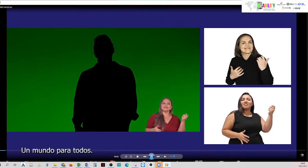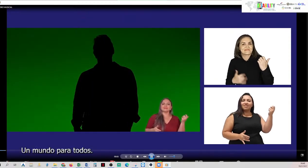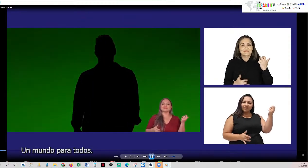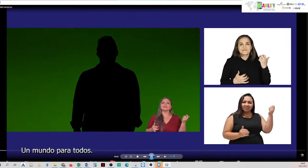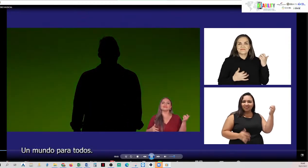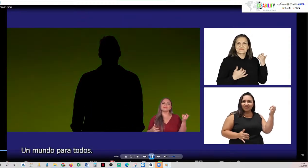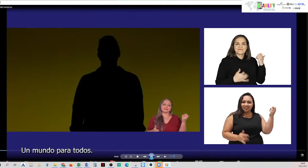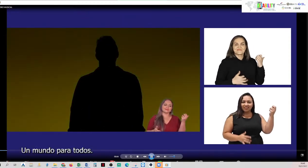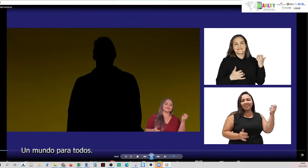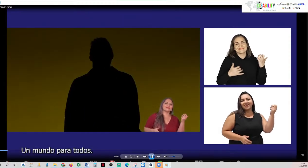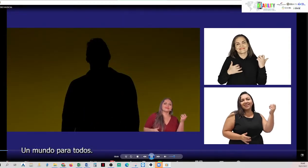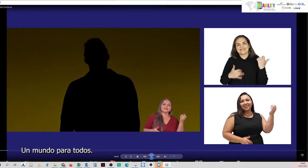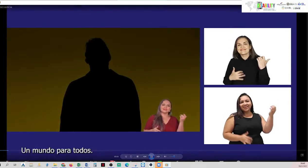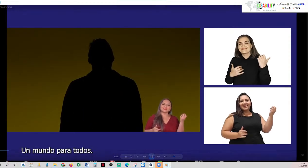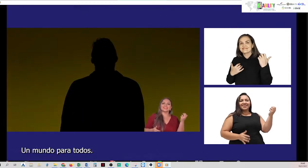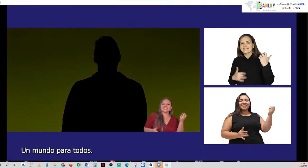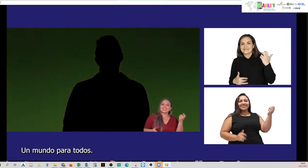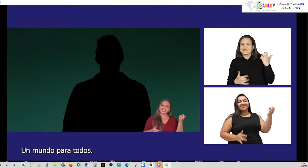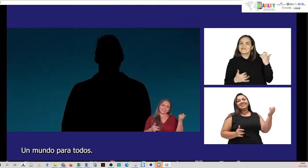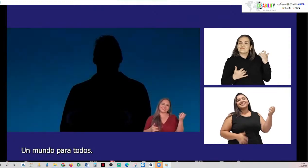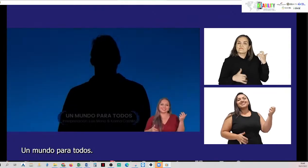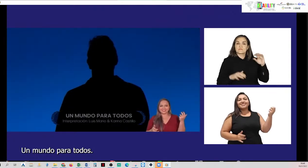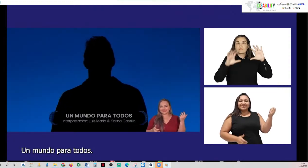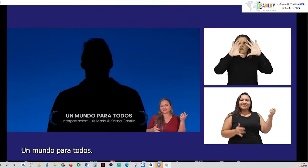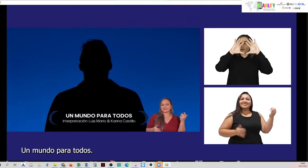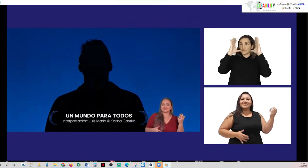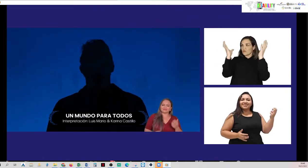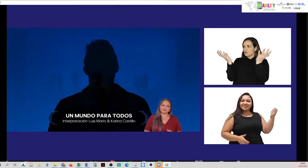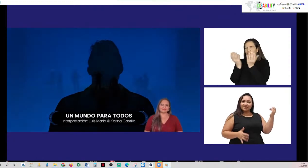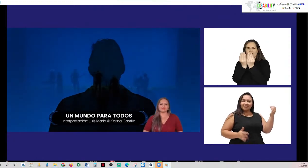you thanks a lot